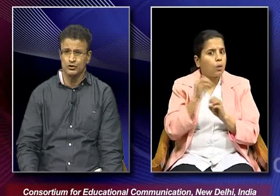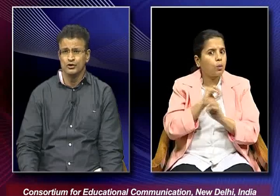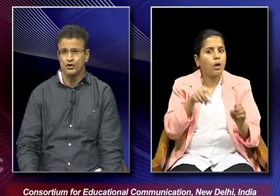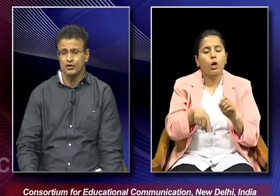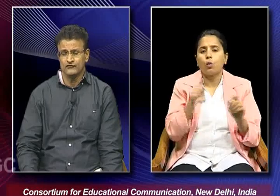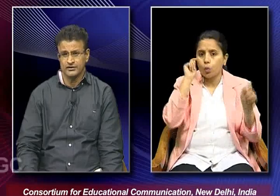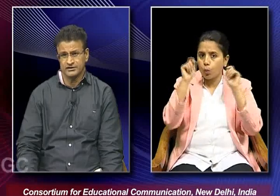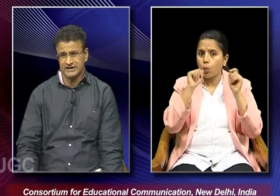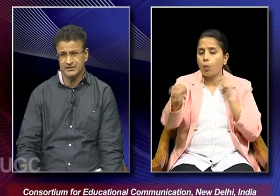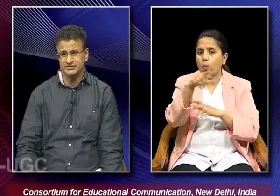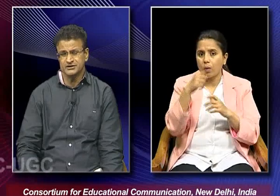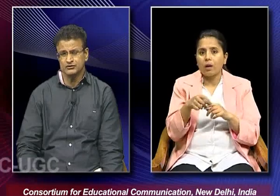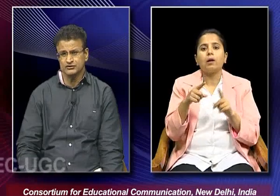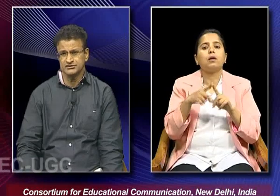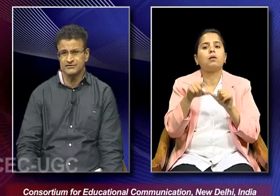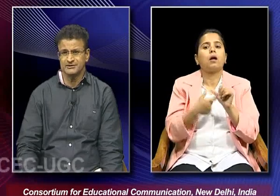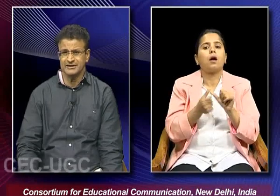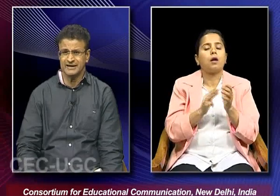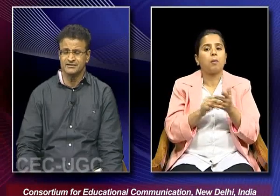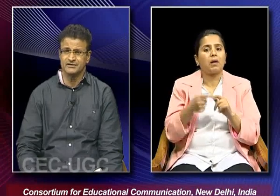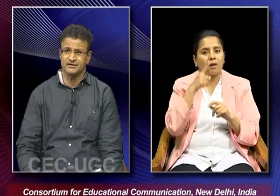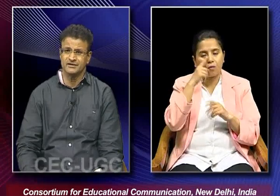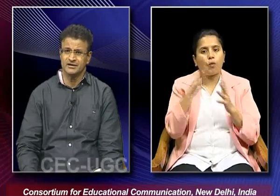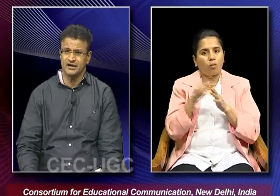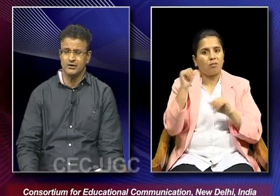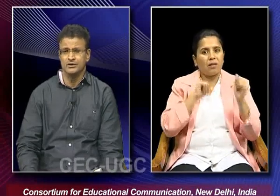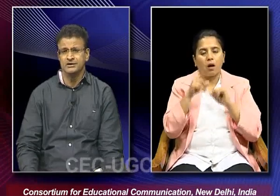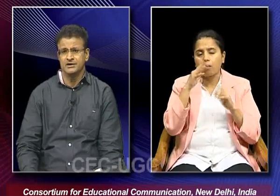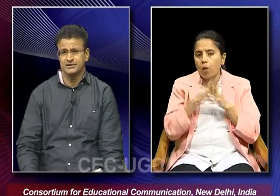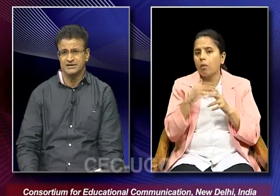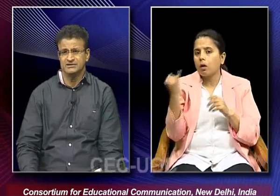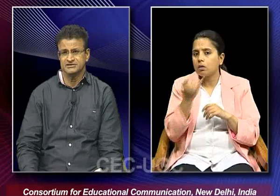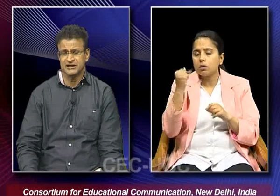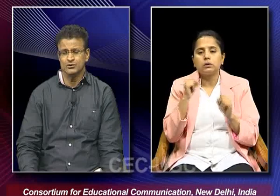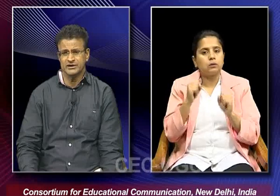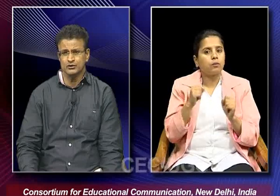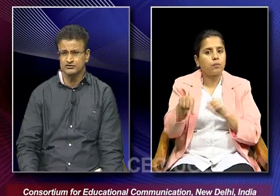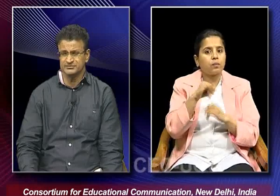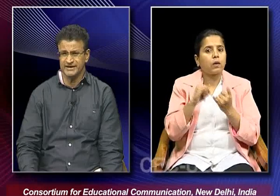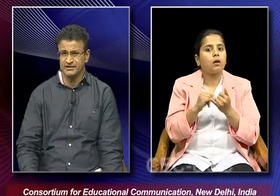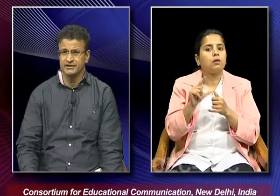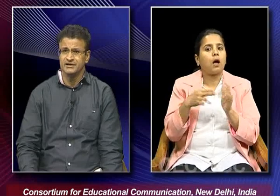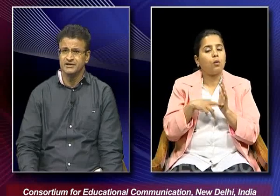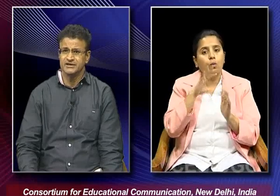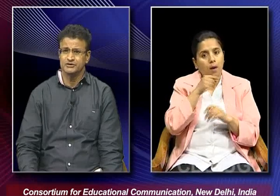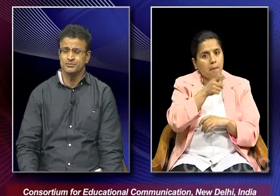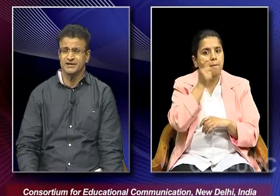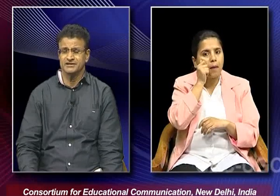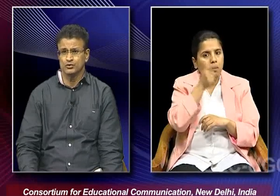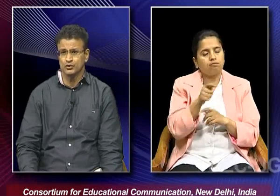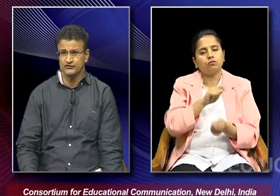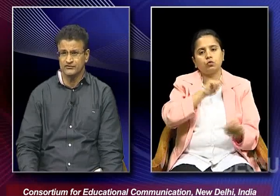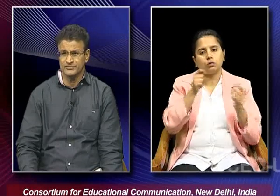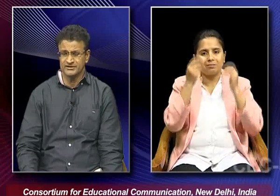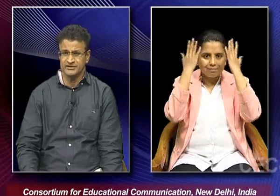role of Taramati, who was the female character, and how Salunke, who was a man, he had to play the